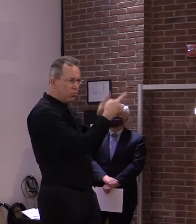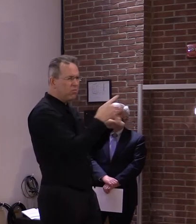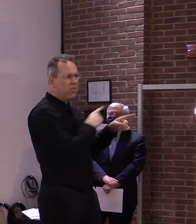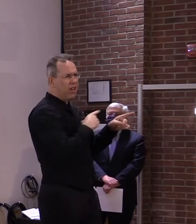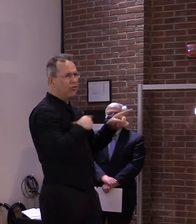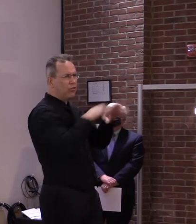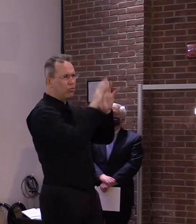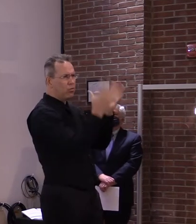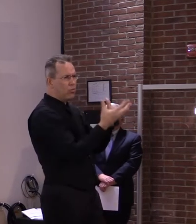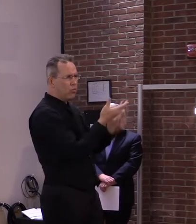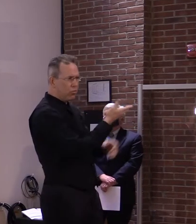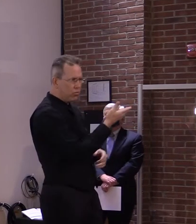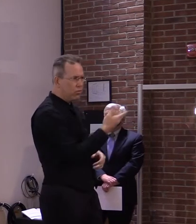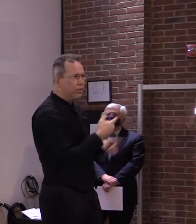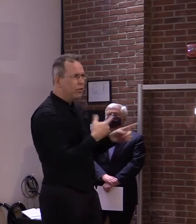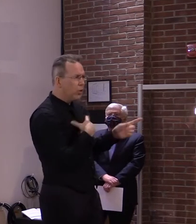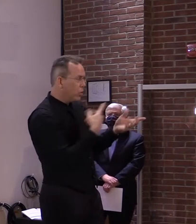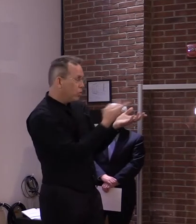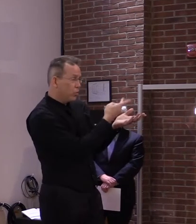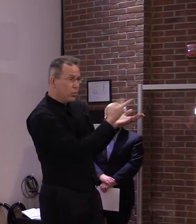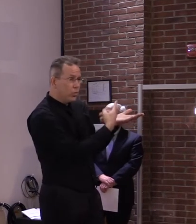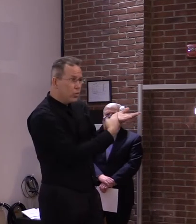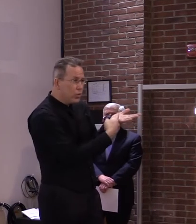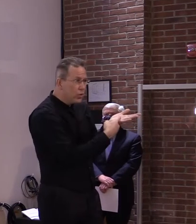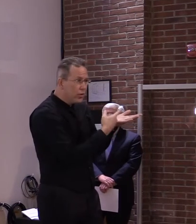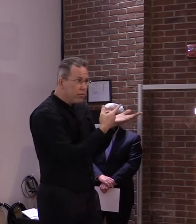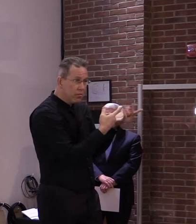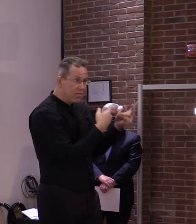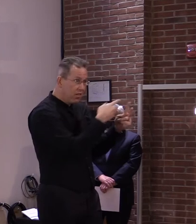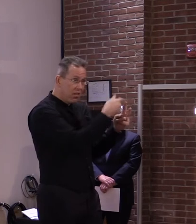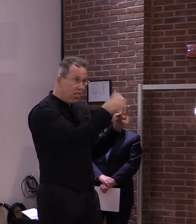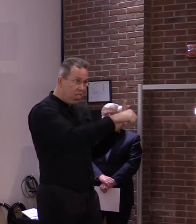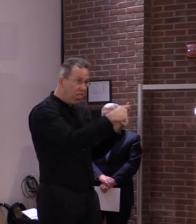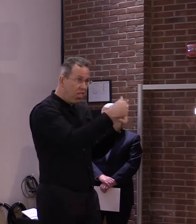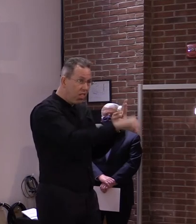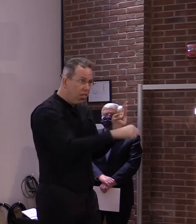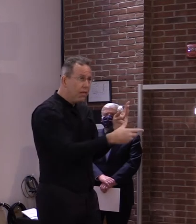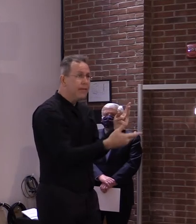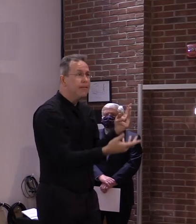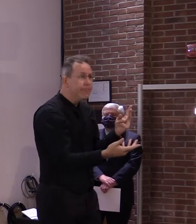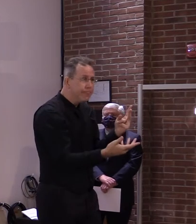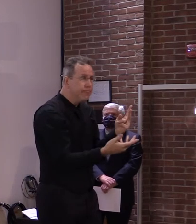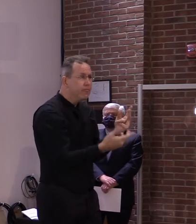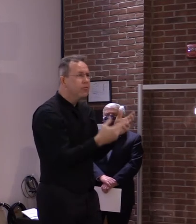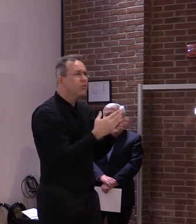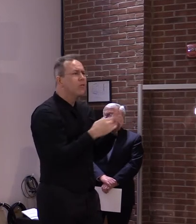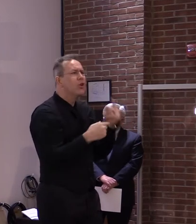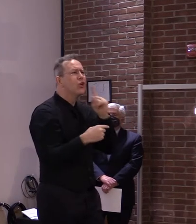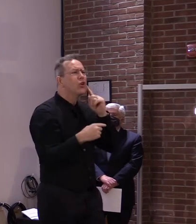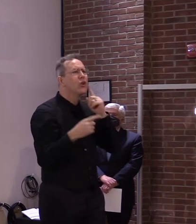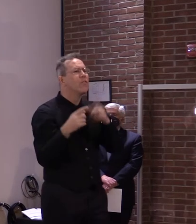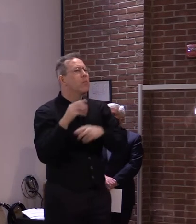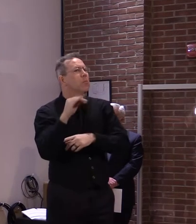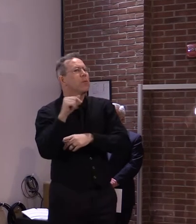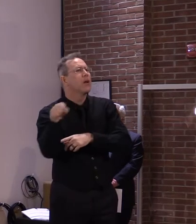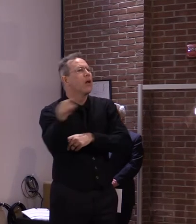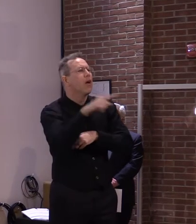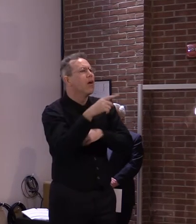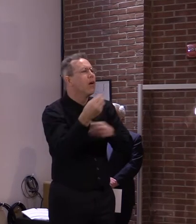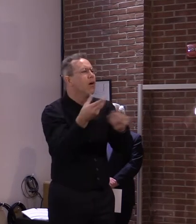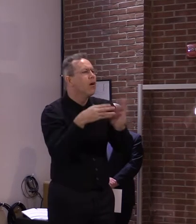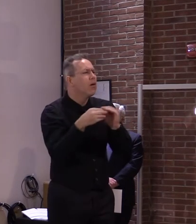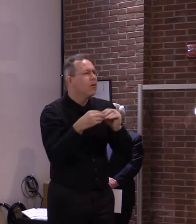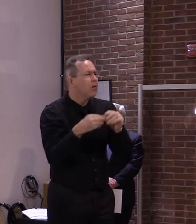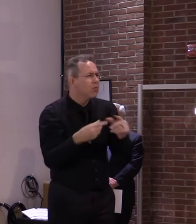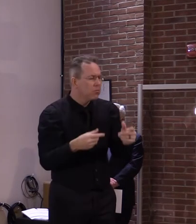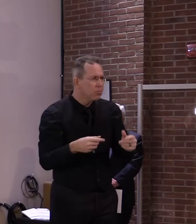heard from the media from reading that they end from senator bray in particular he wrote to us and said